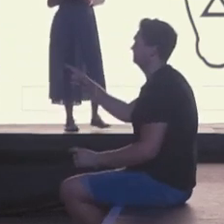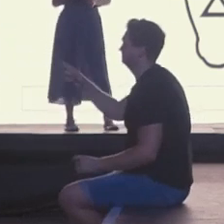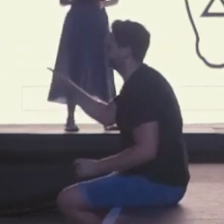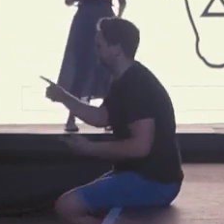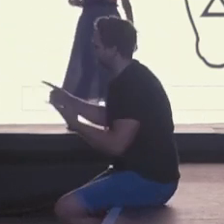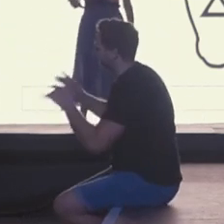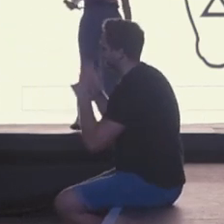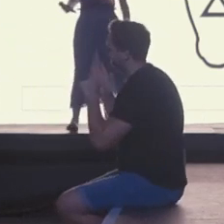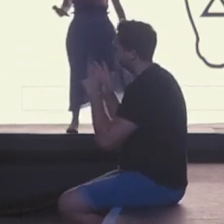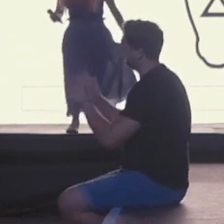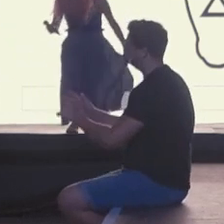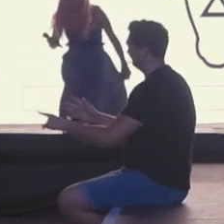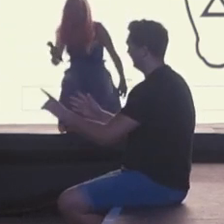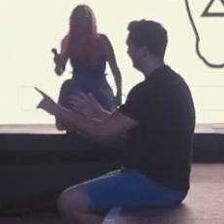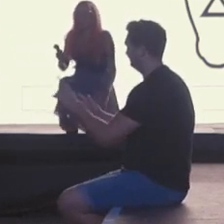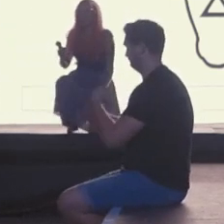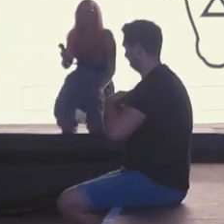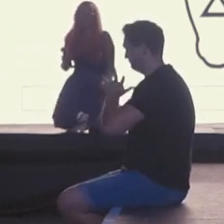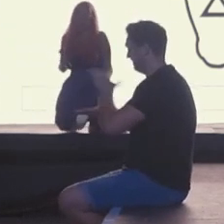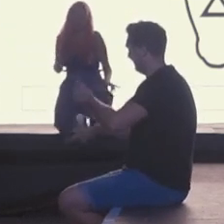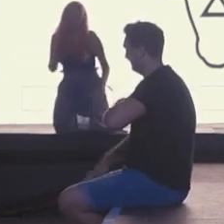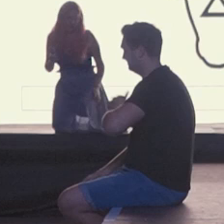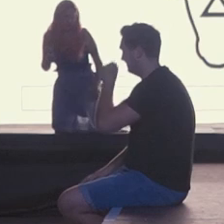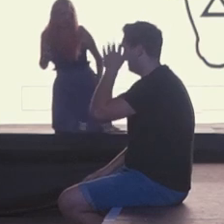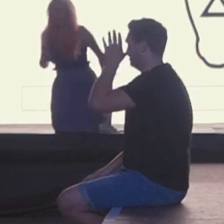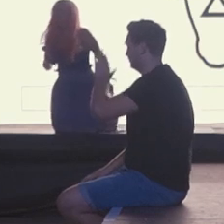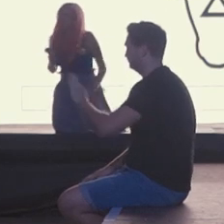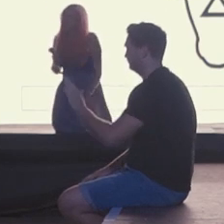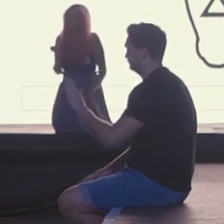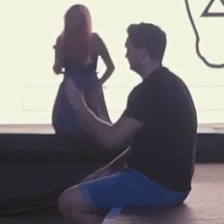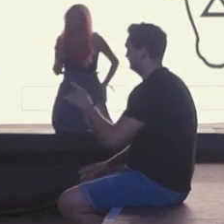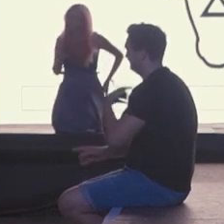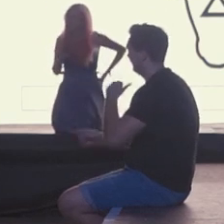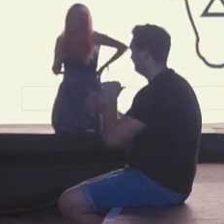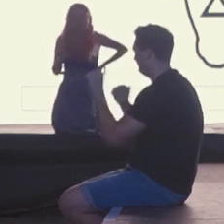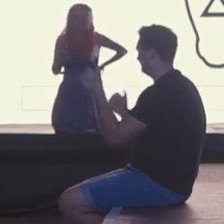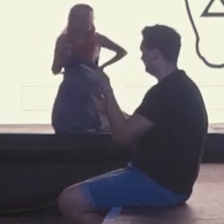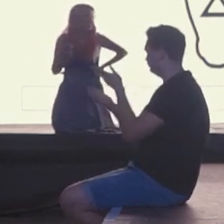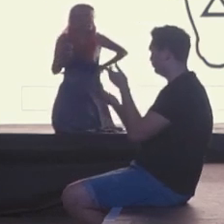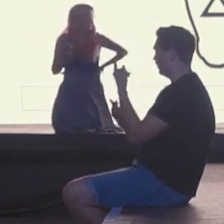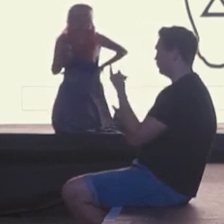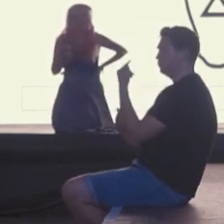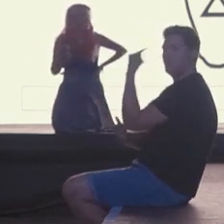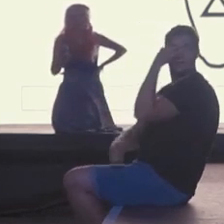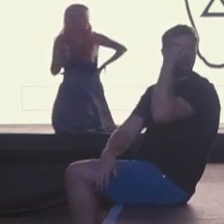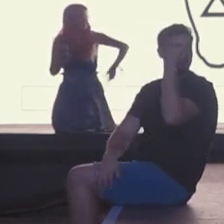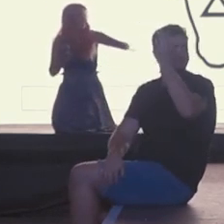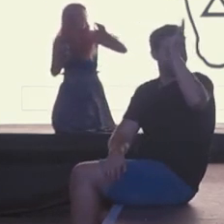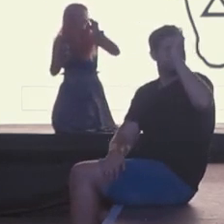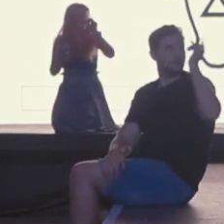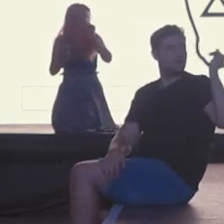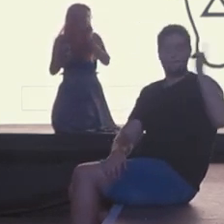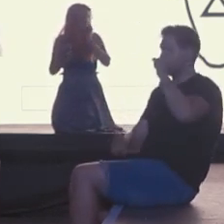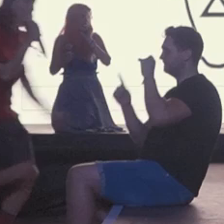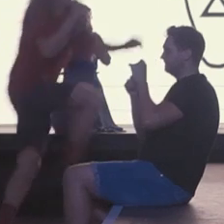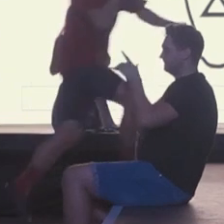This is a hard question, and I'm definitely no expert, but I'd probably say talk to someone's waving their hands really viciously. Maybe